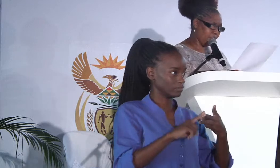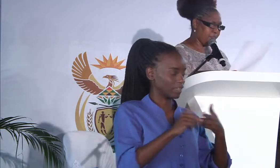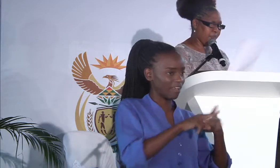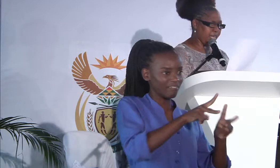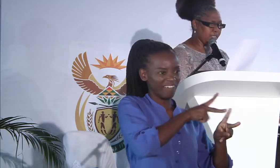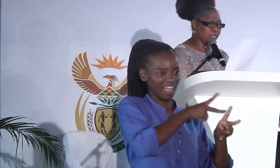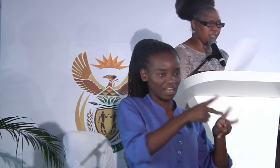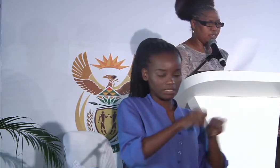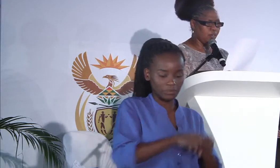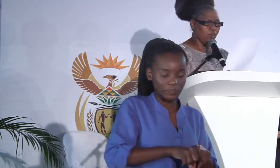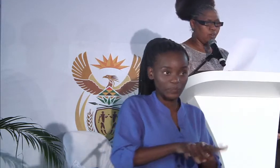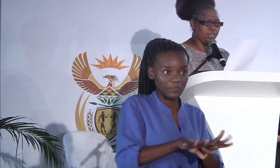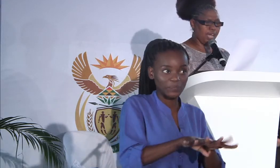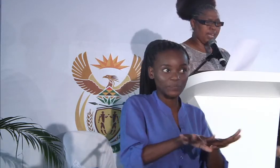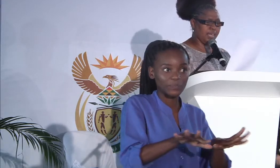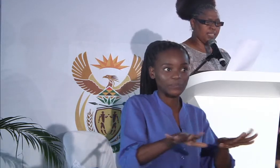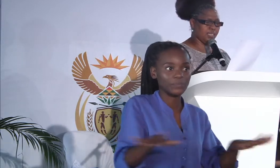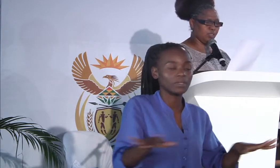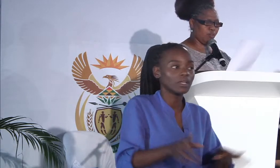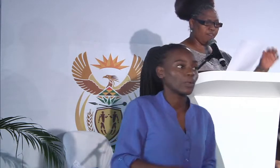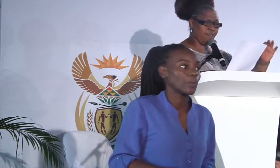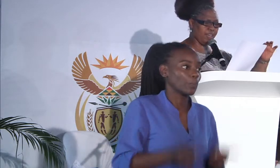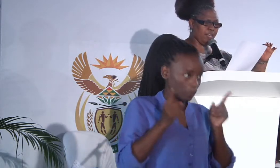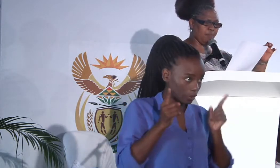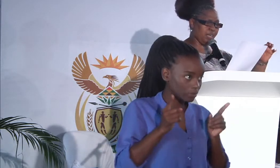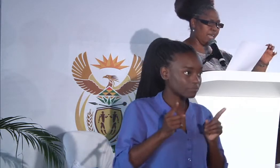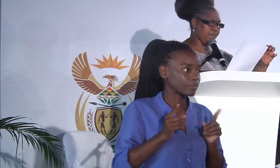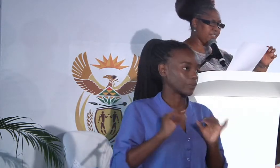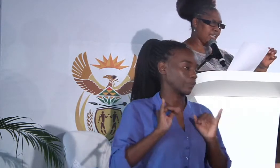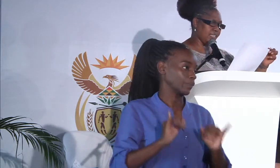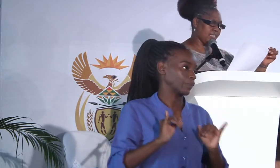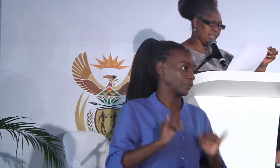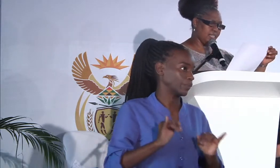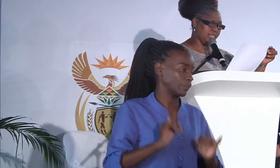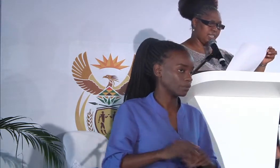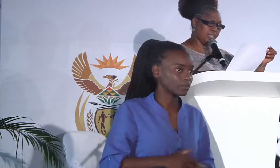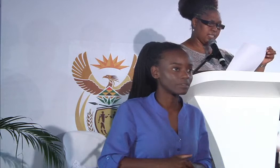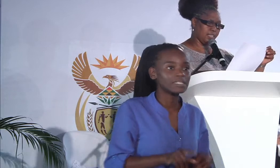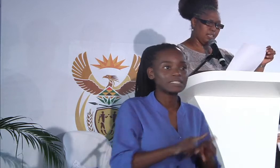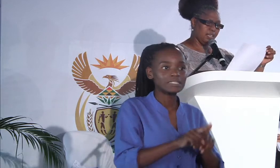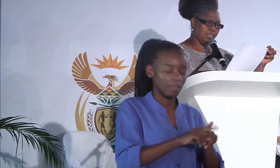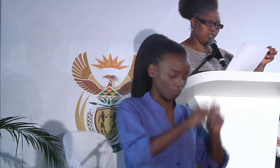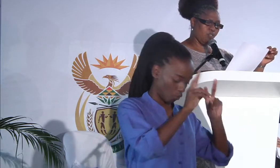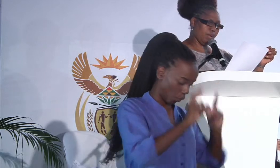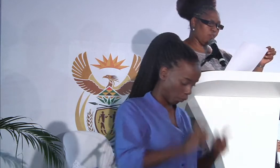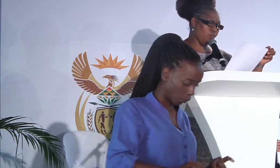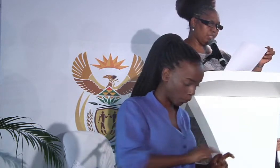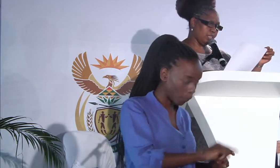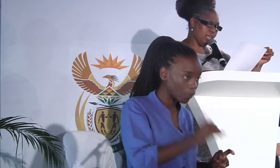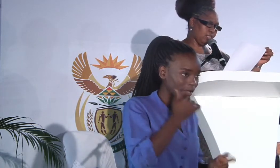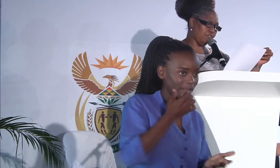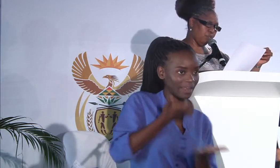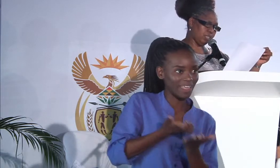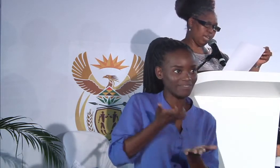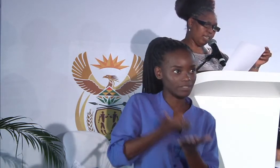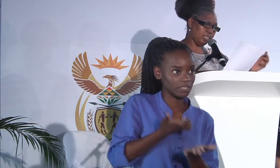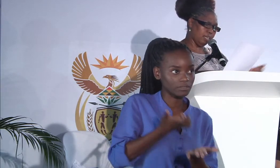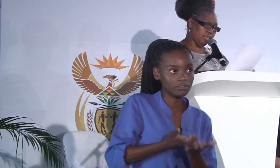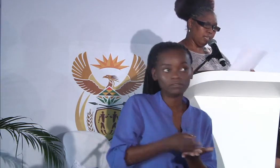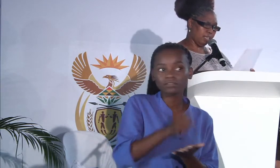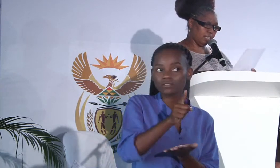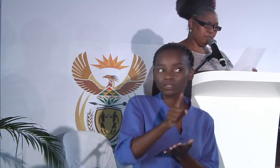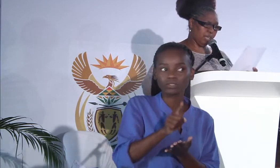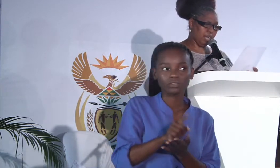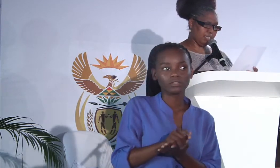health based on the analysis of available evidence and research. The Global Commission has found that